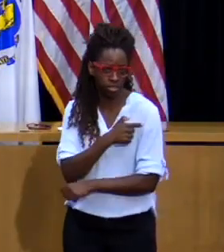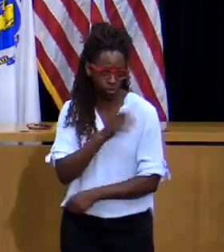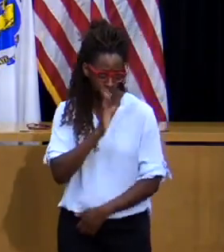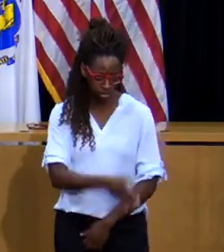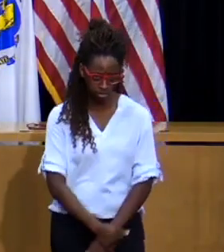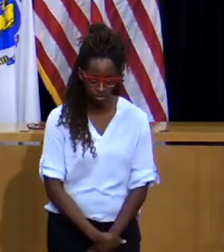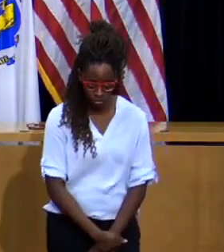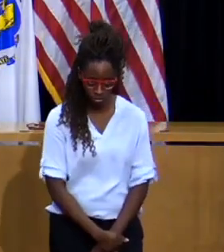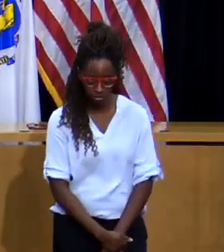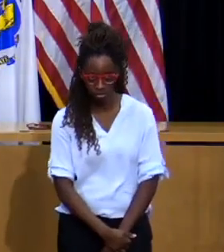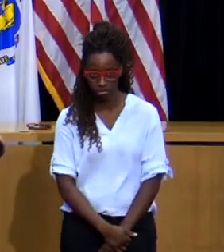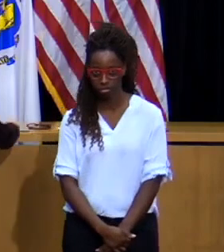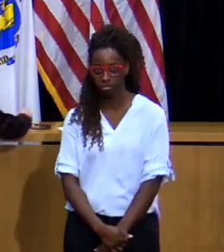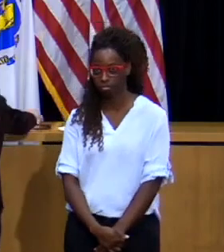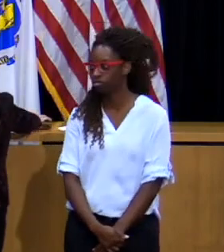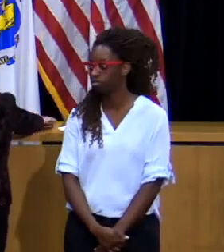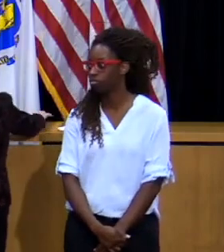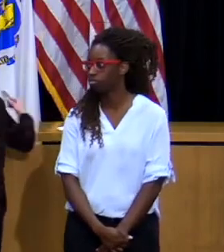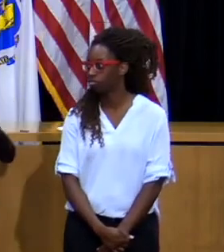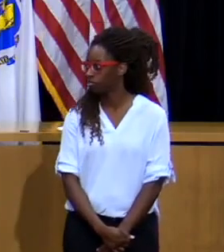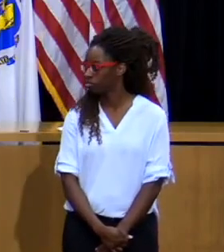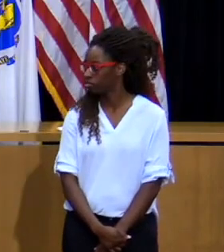Oops, glasses.